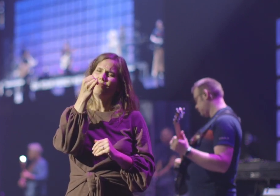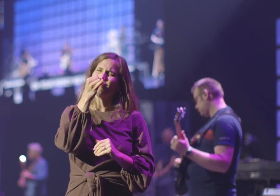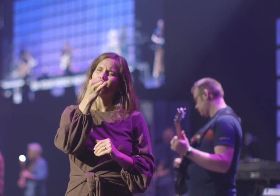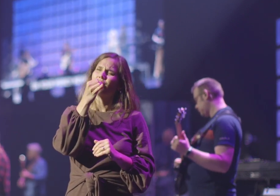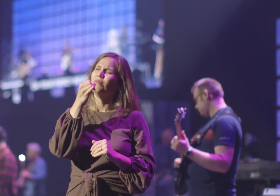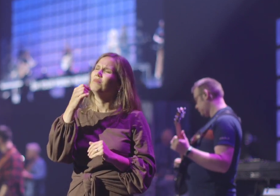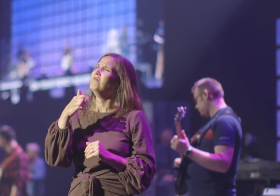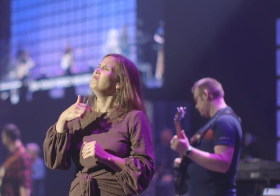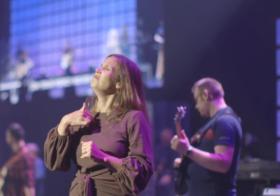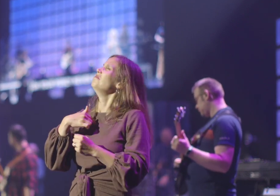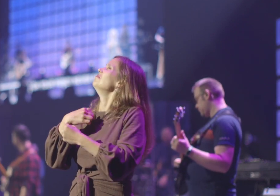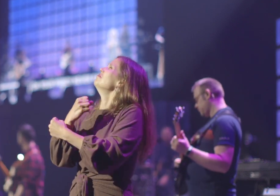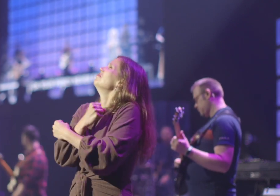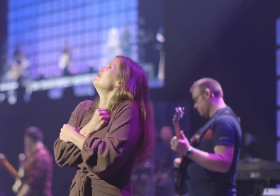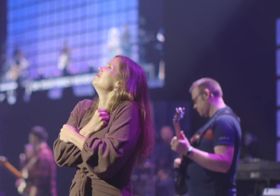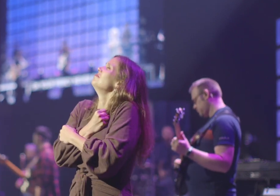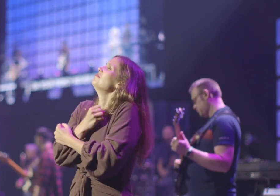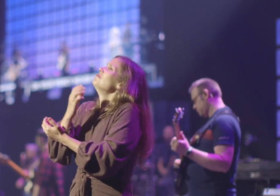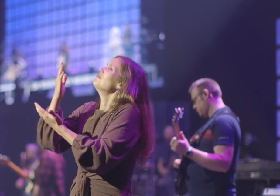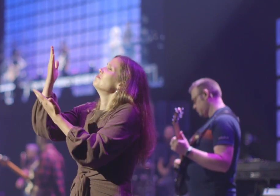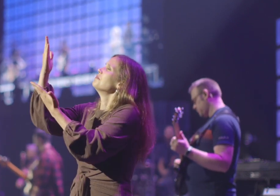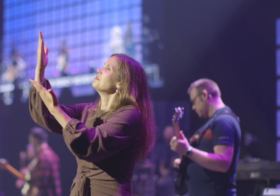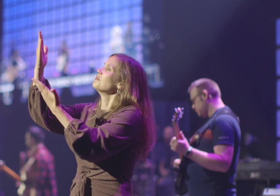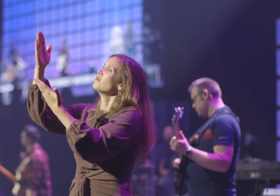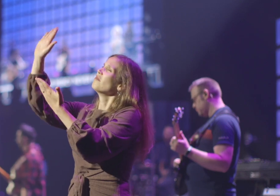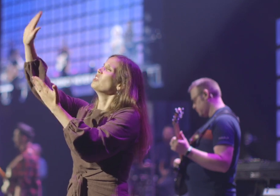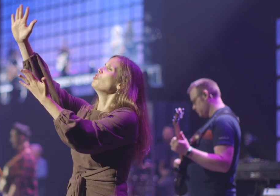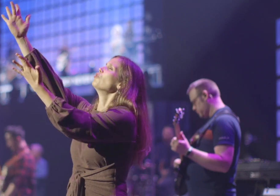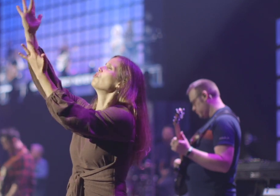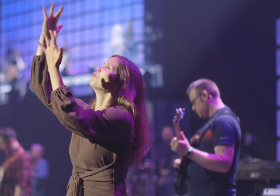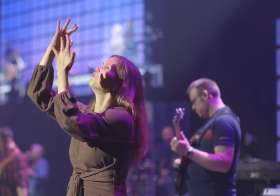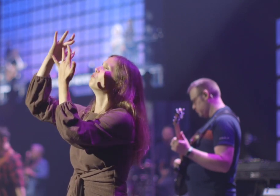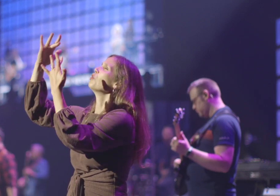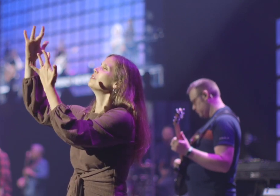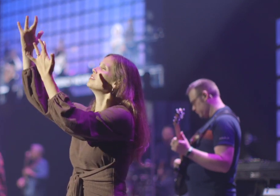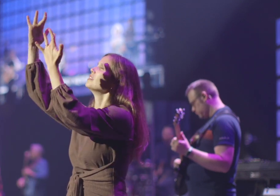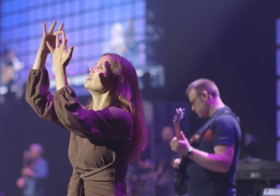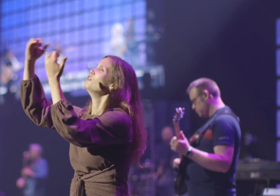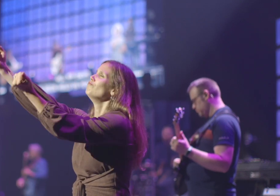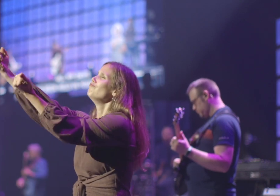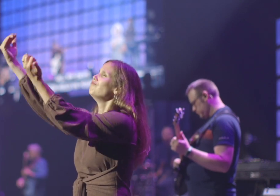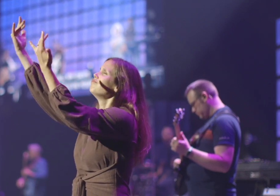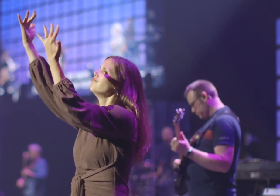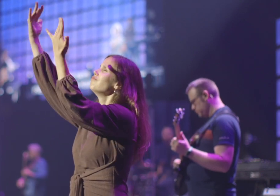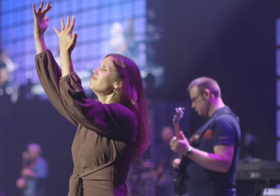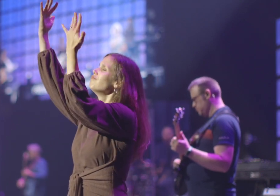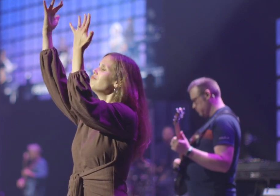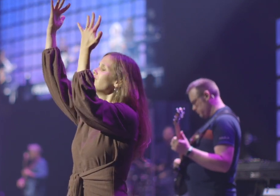Oh, your mercy never fails me.